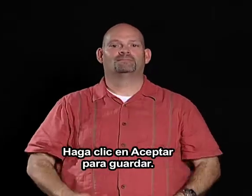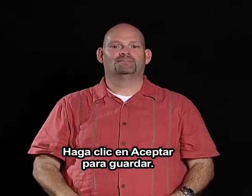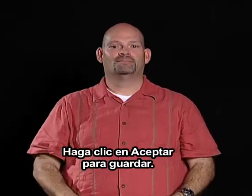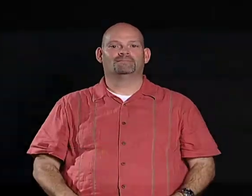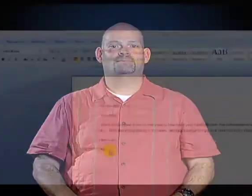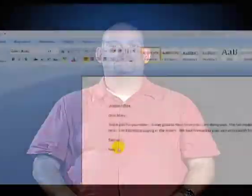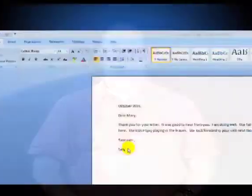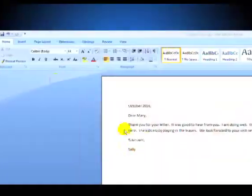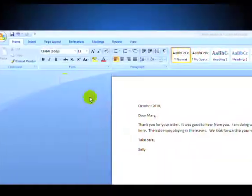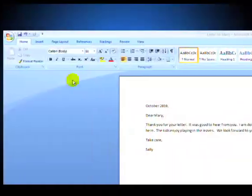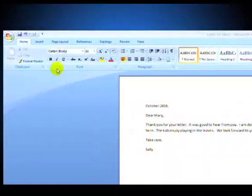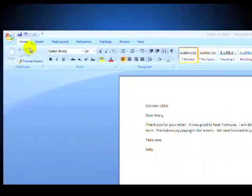save.